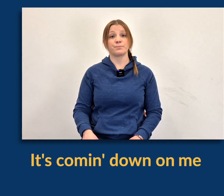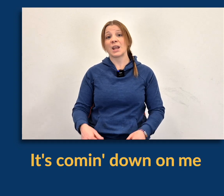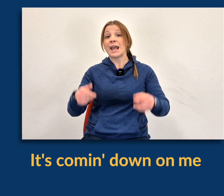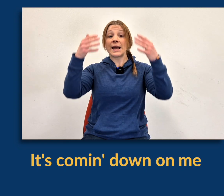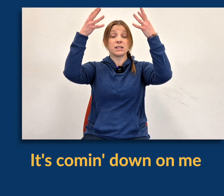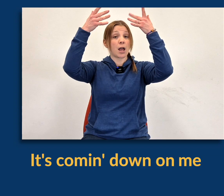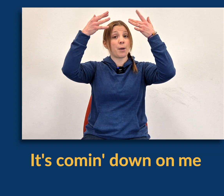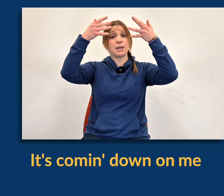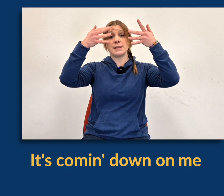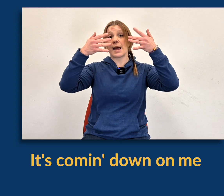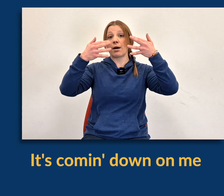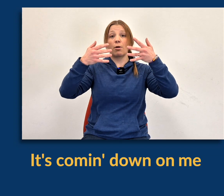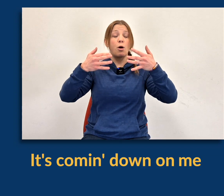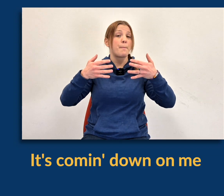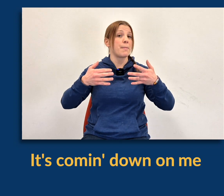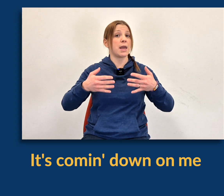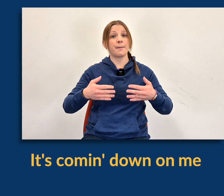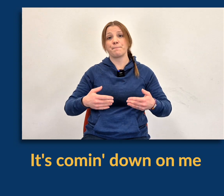It's coming down on me.